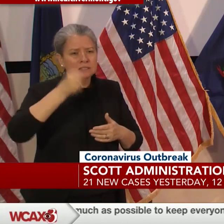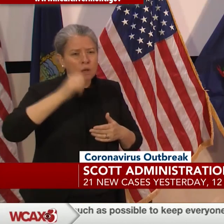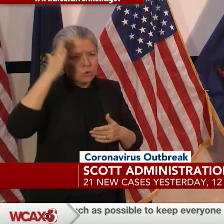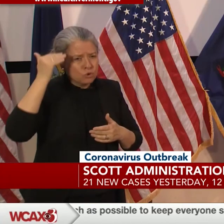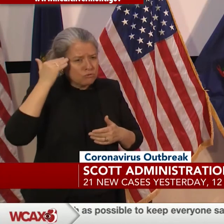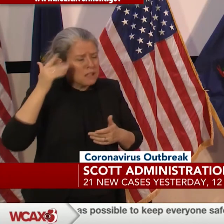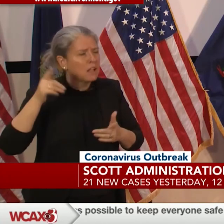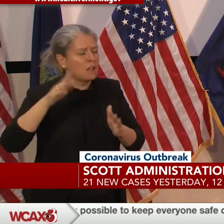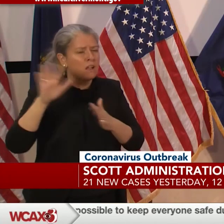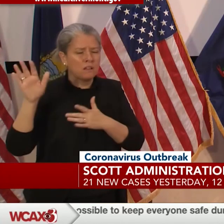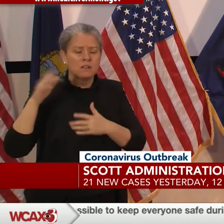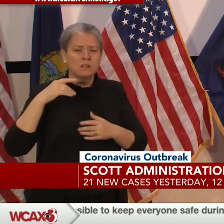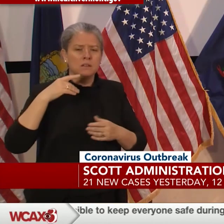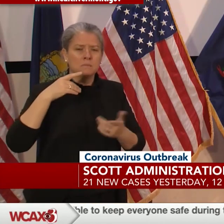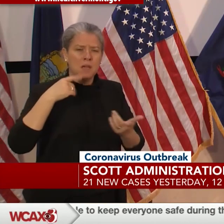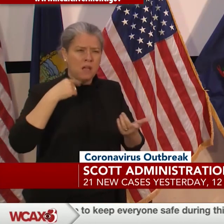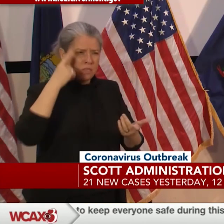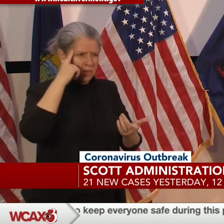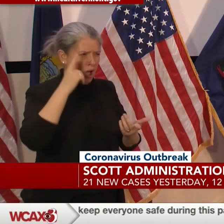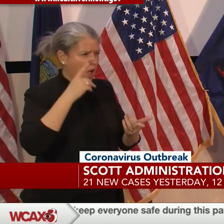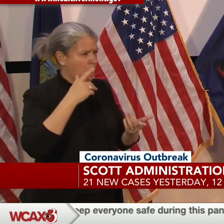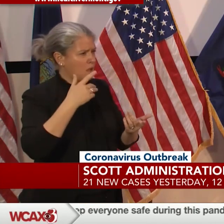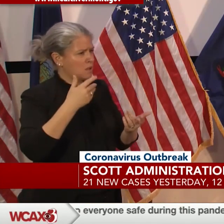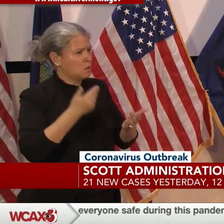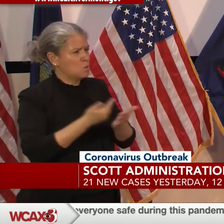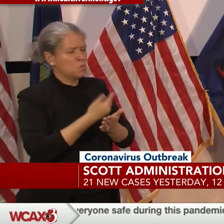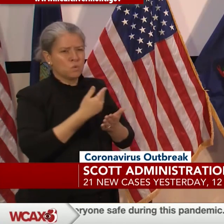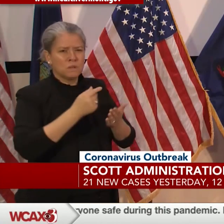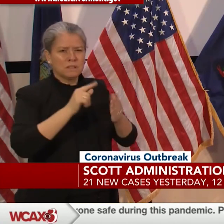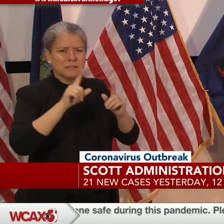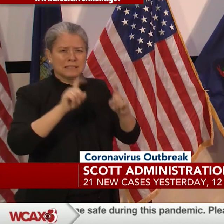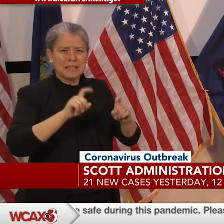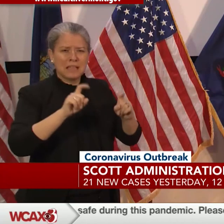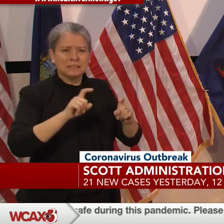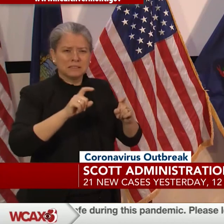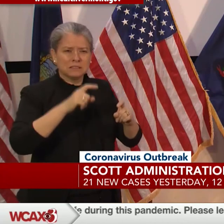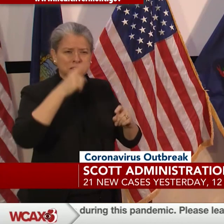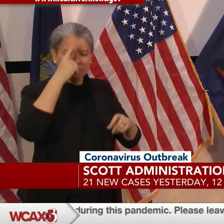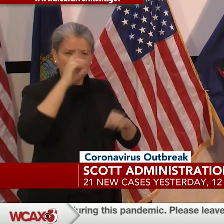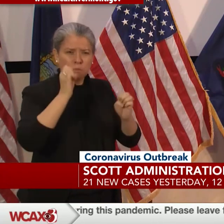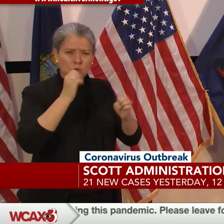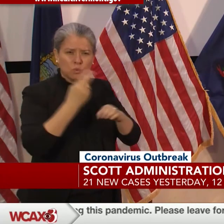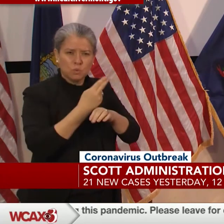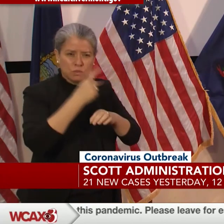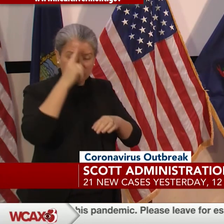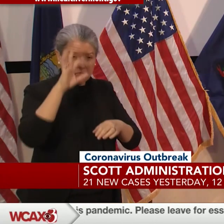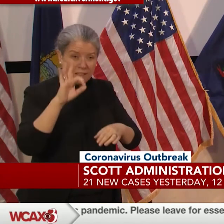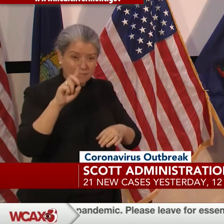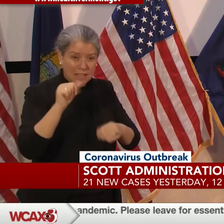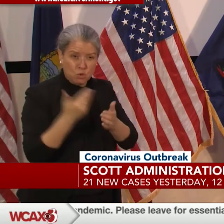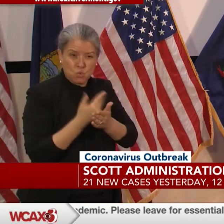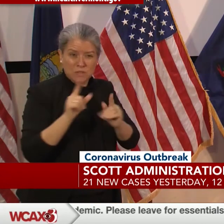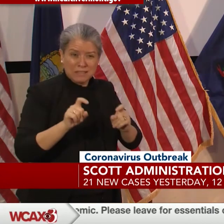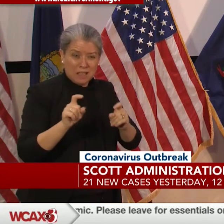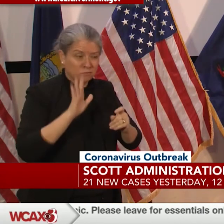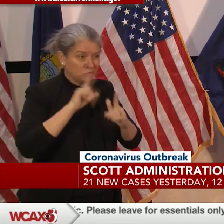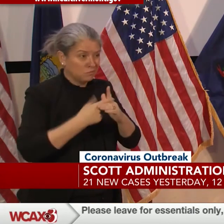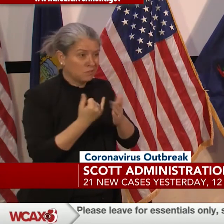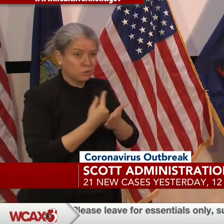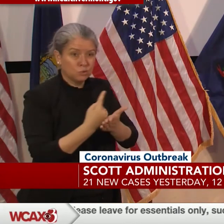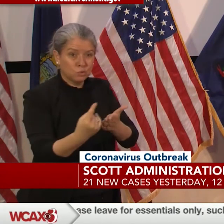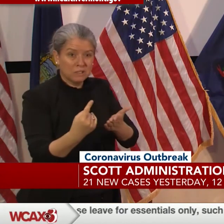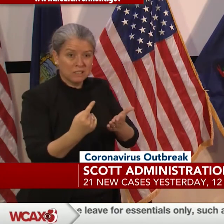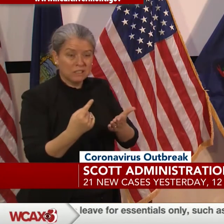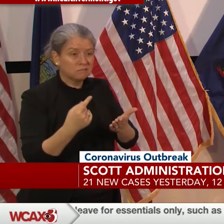in testing. I saw a new test was just granted emergency use authorization by the FDA and is expected to roll out this week.